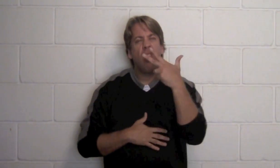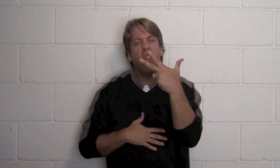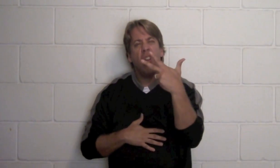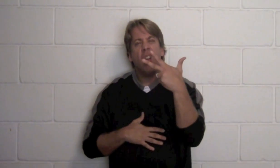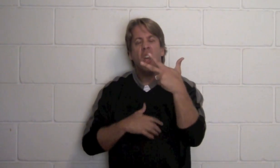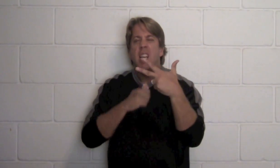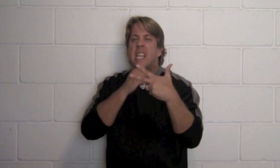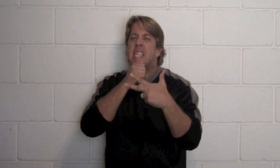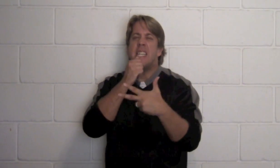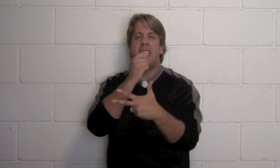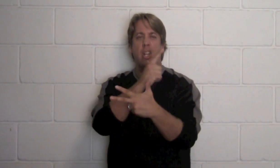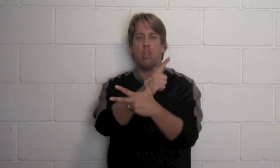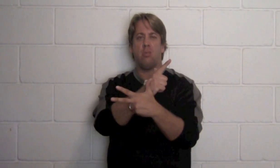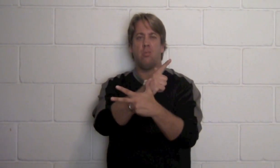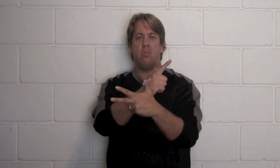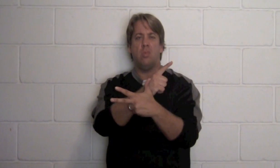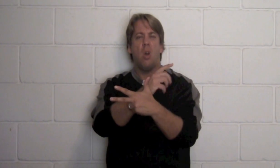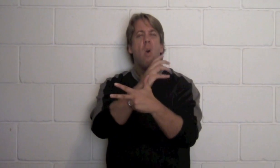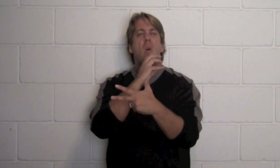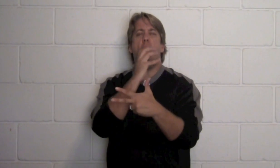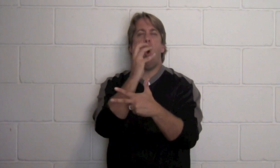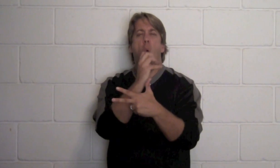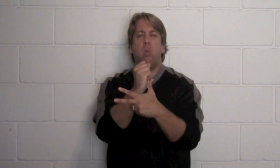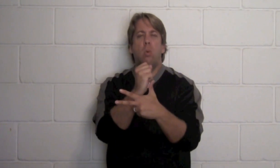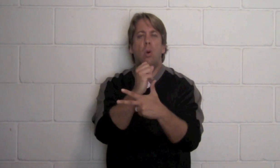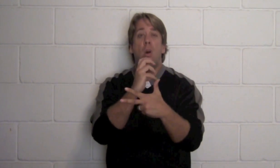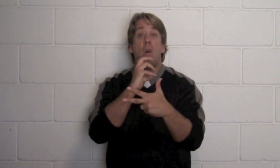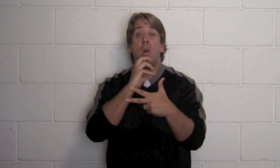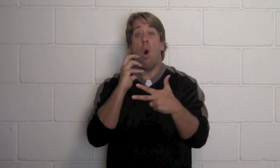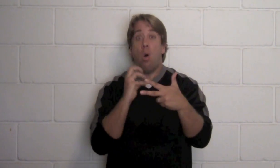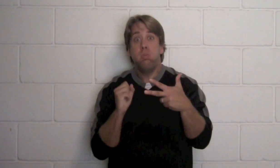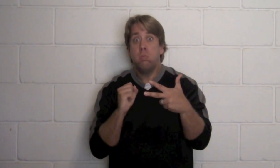lived 3 very old sisters.